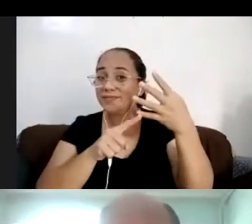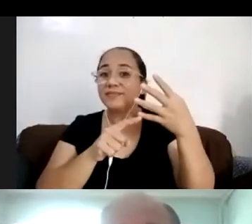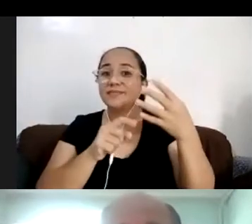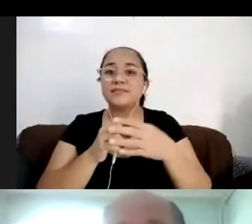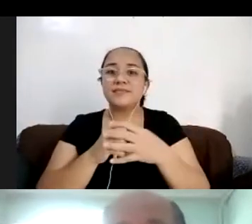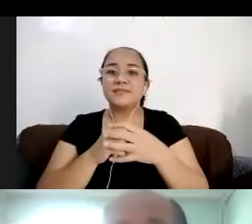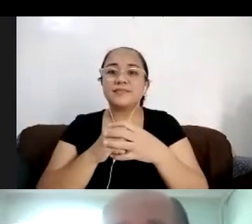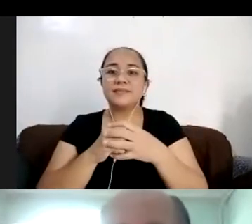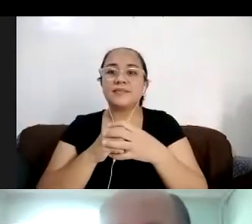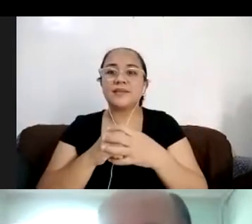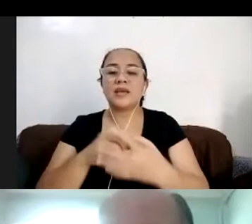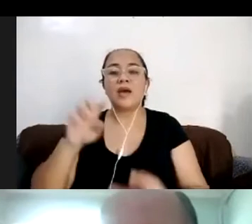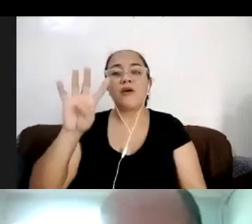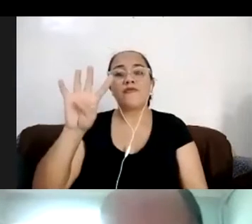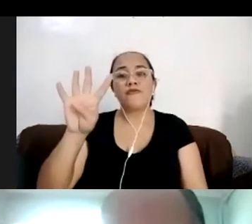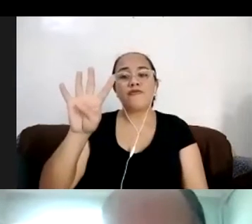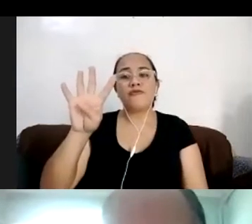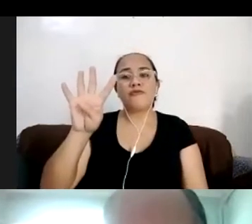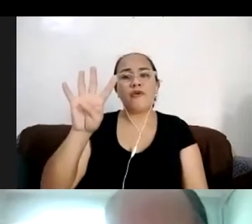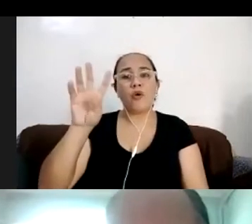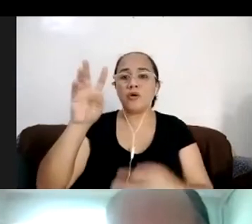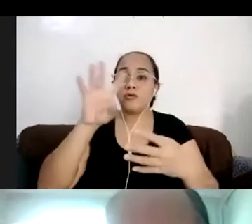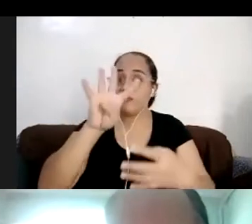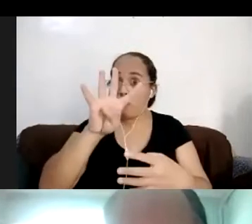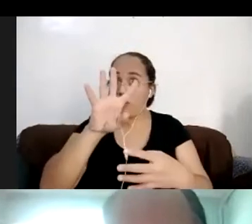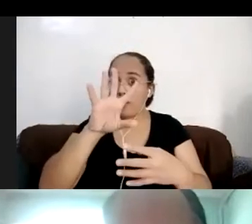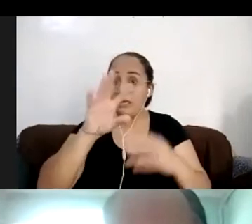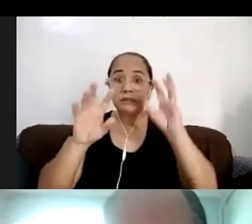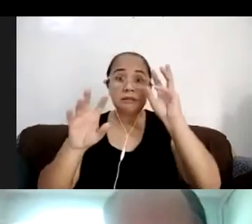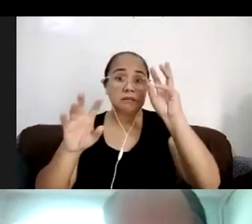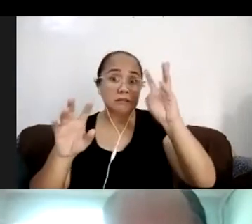4 and 16. Is that a phrase?